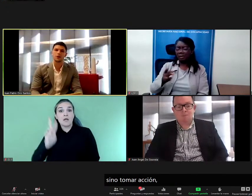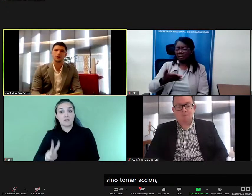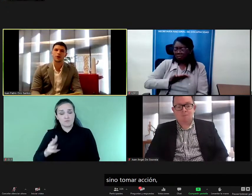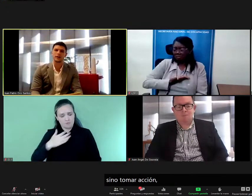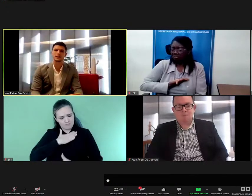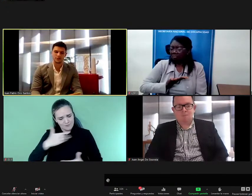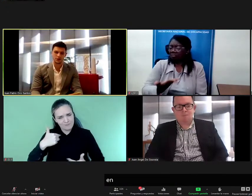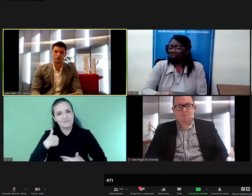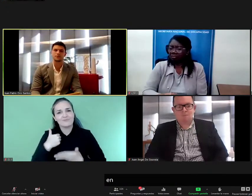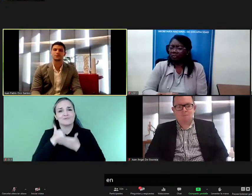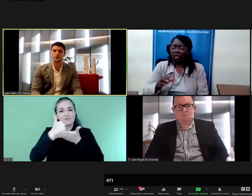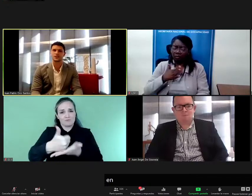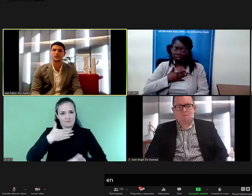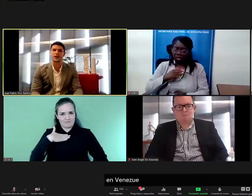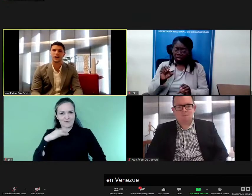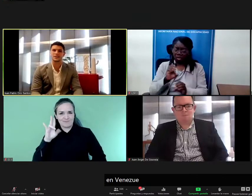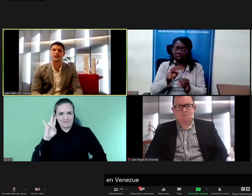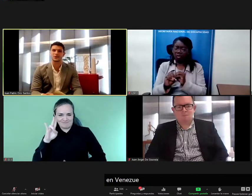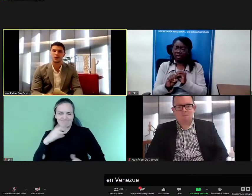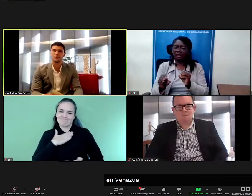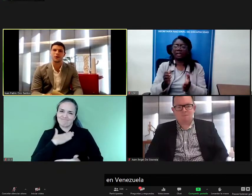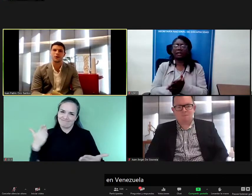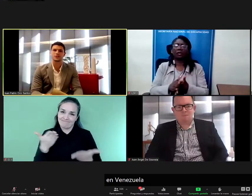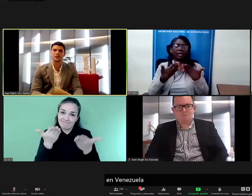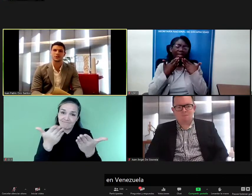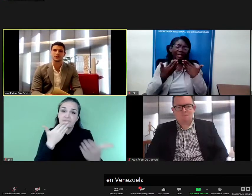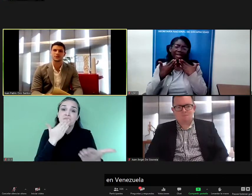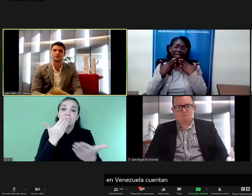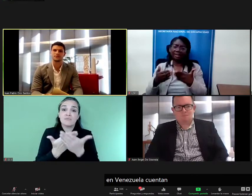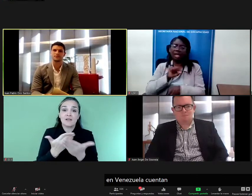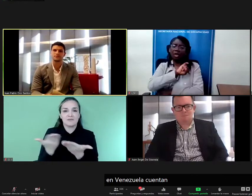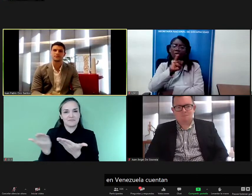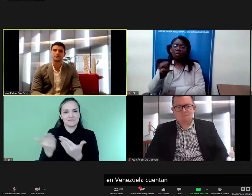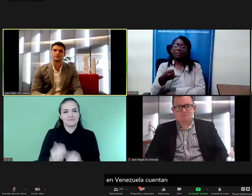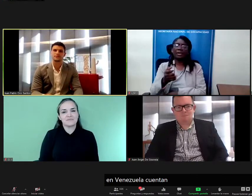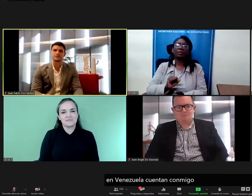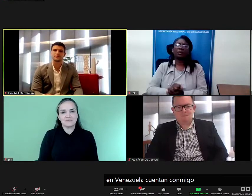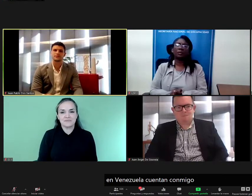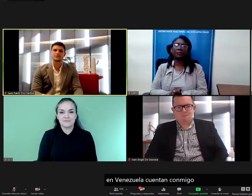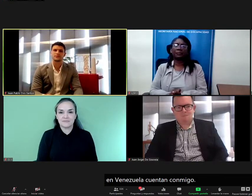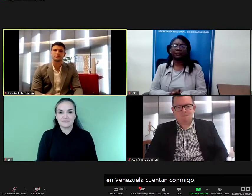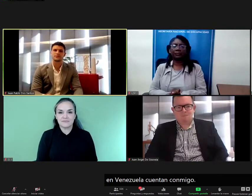here in venezuela you have me and my organization thank you